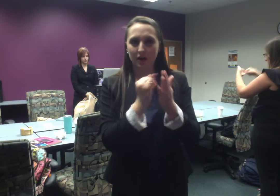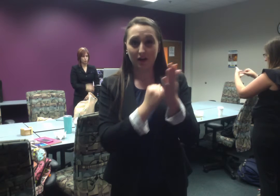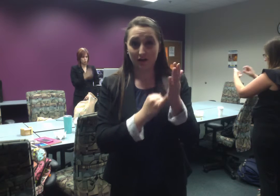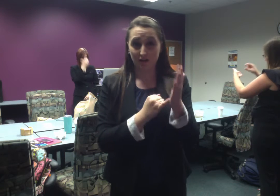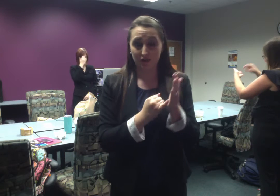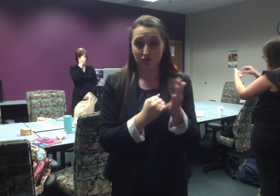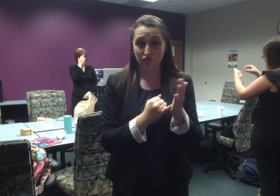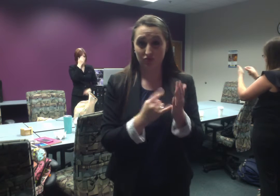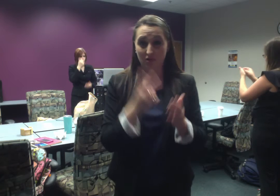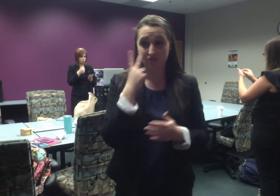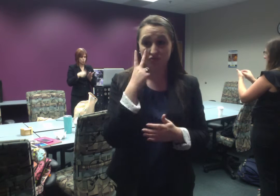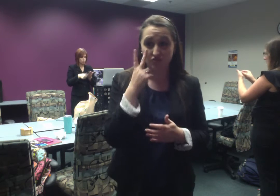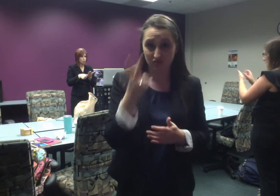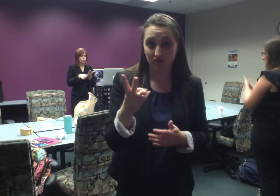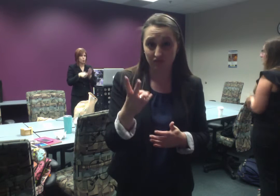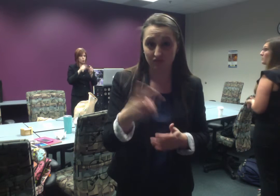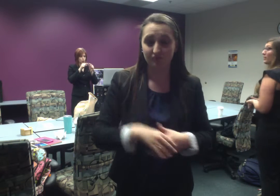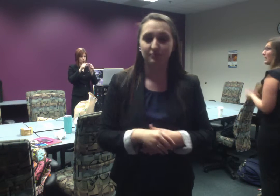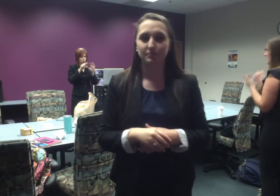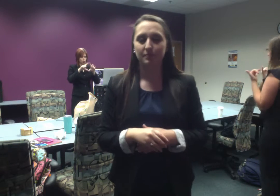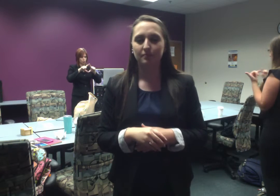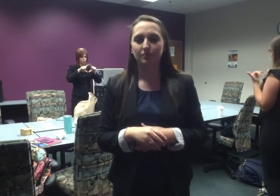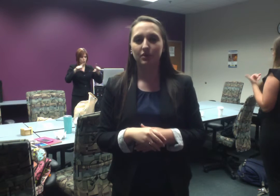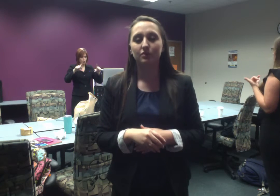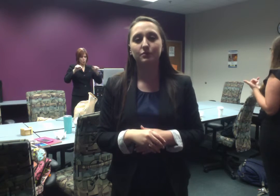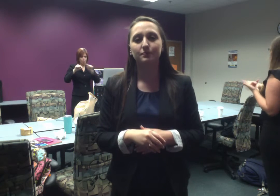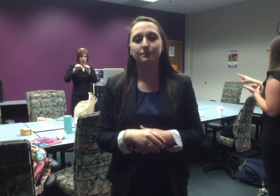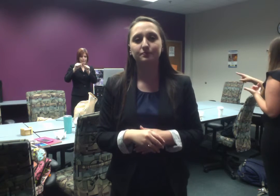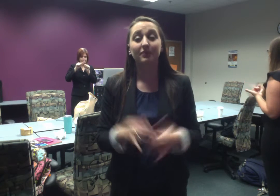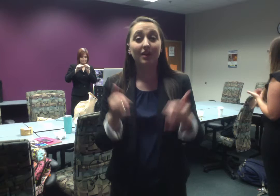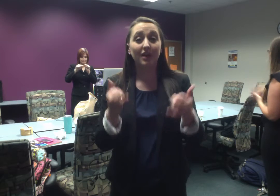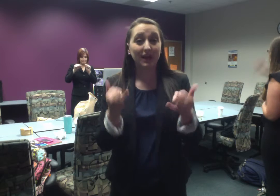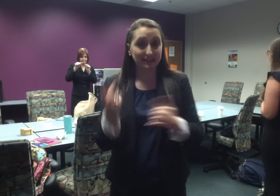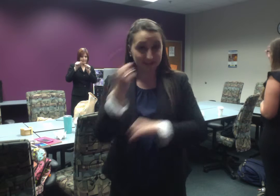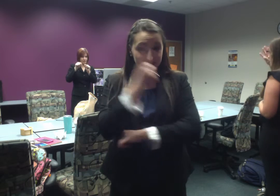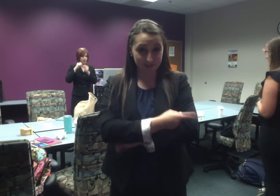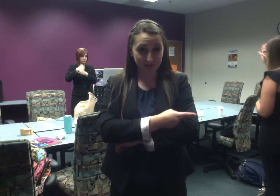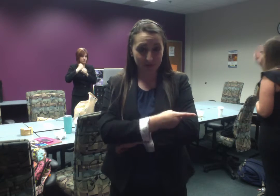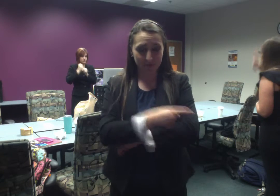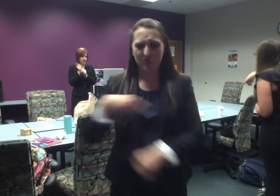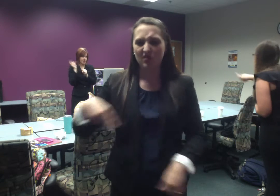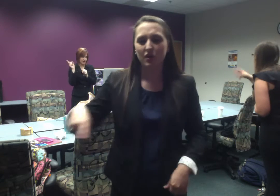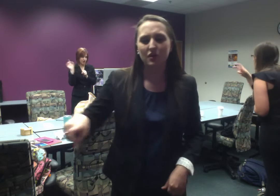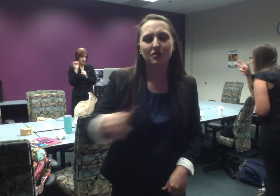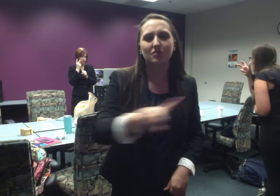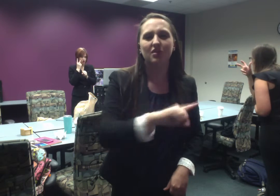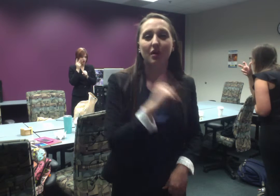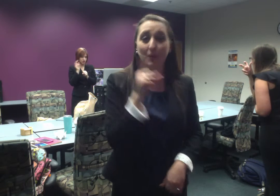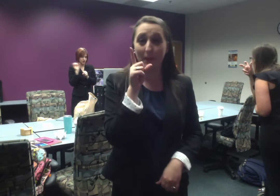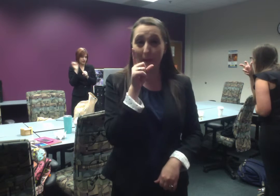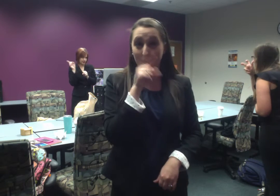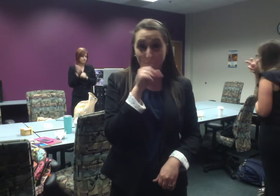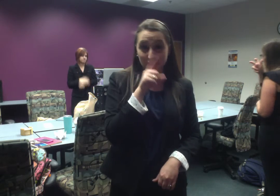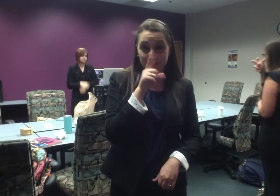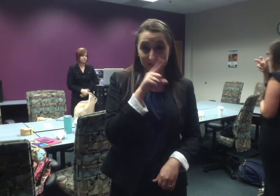Well, what you're going to do today is you're going to pretend you are a bee or an ant, and you're going to take a flower and